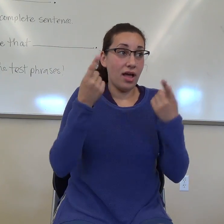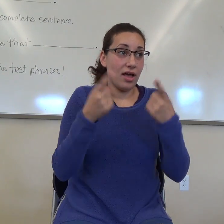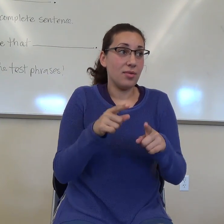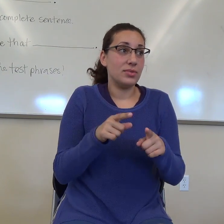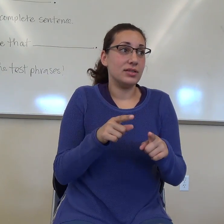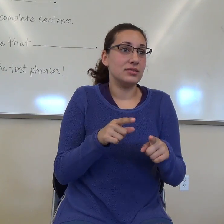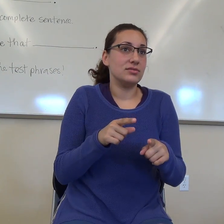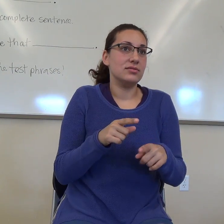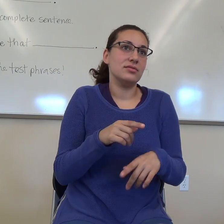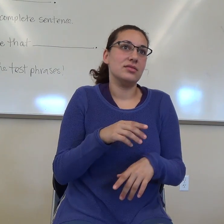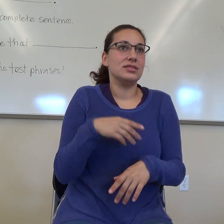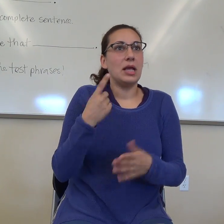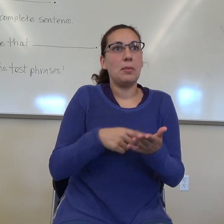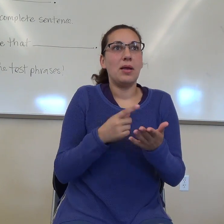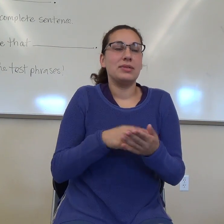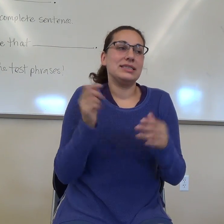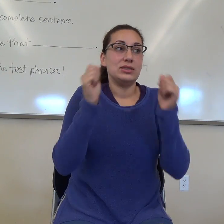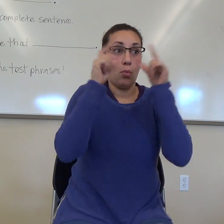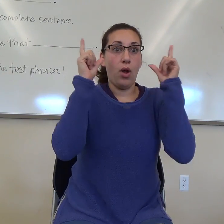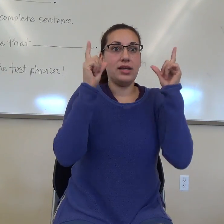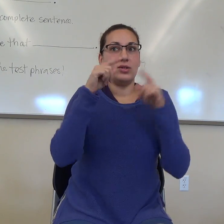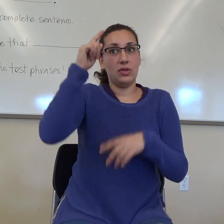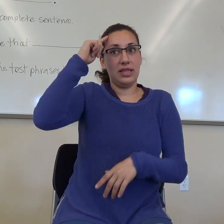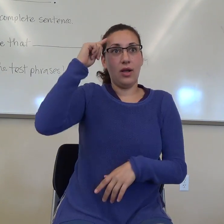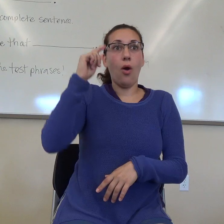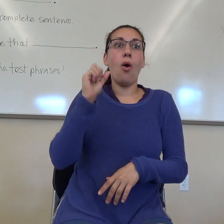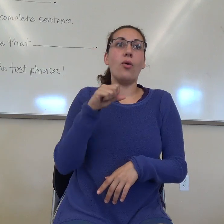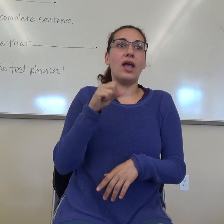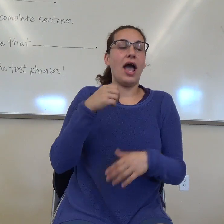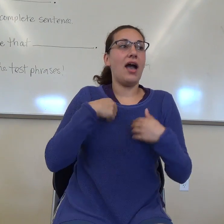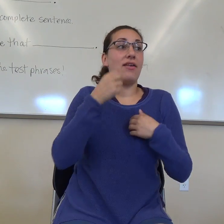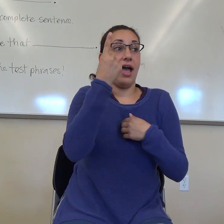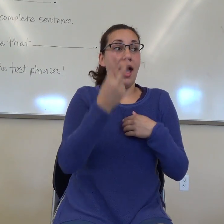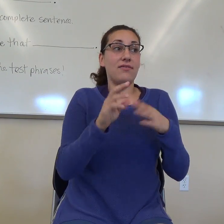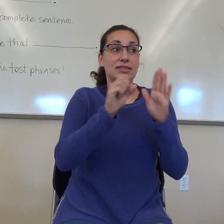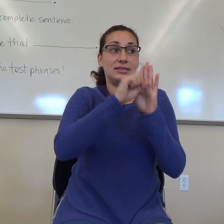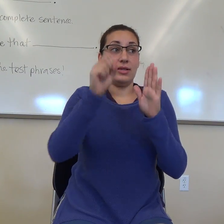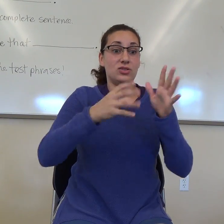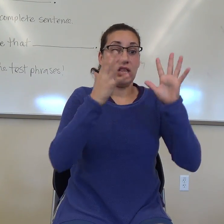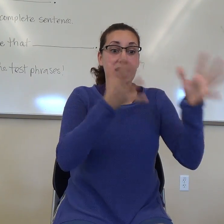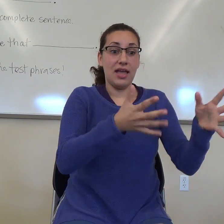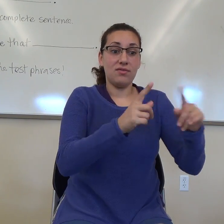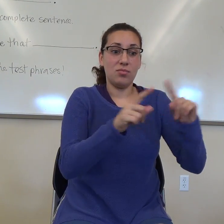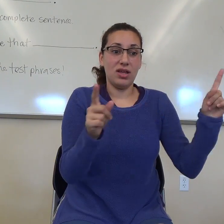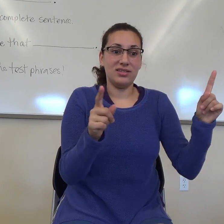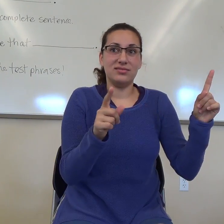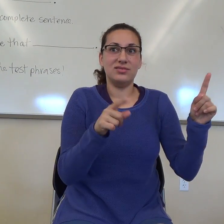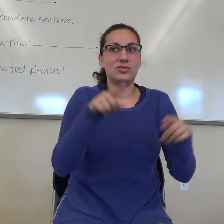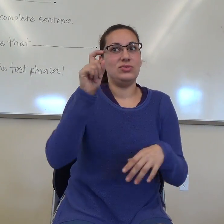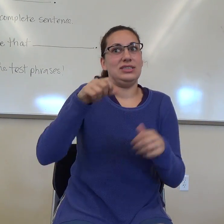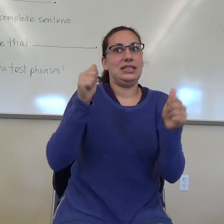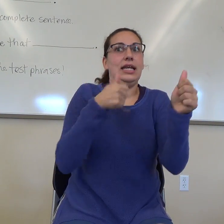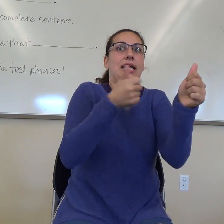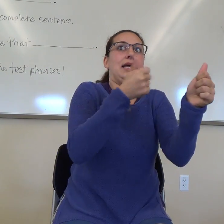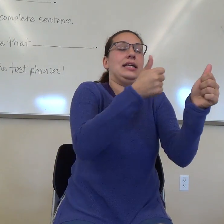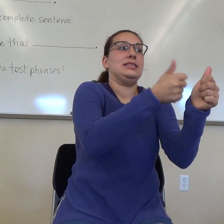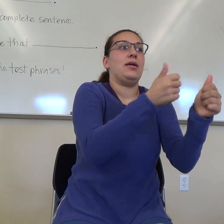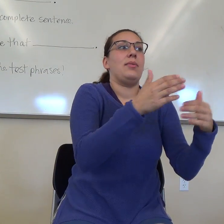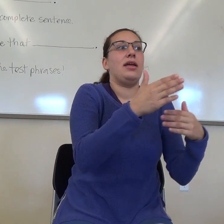of surprising, you think, oh, we have a whole half of the semester left to go, but then suddenly it's gonna be almost over. And if